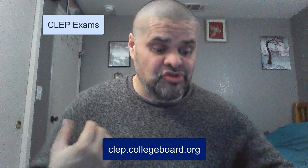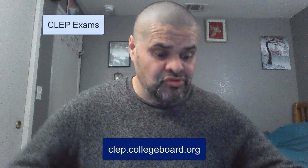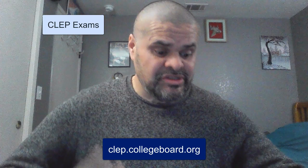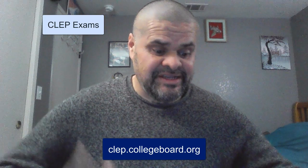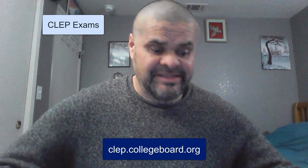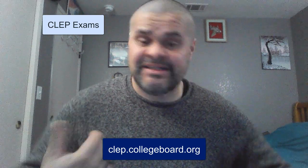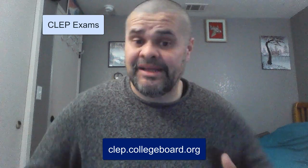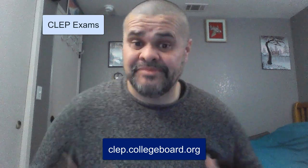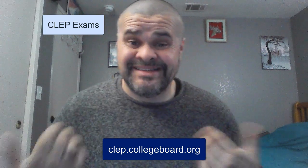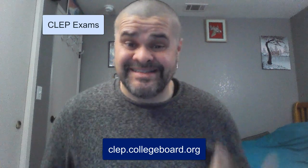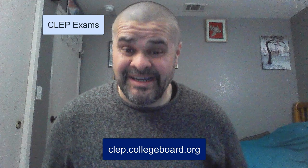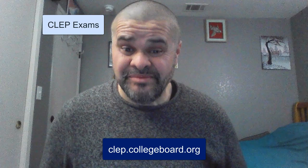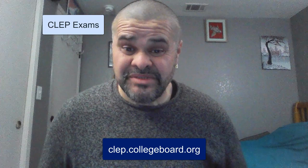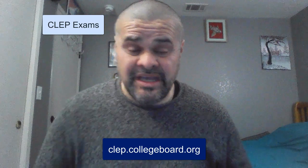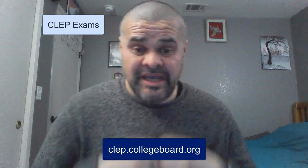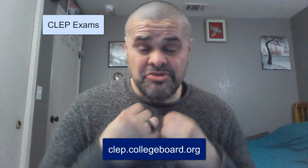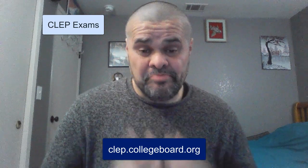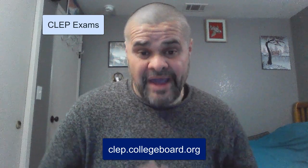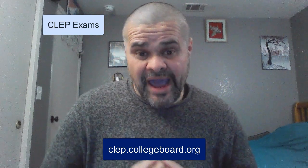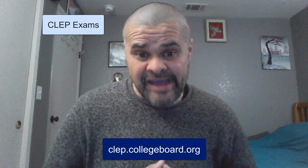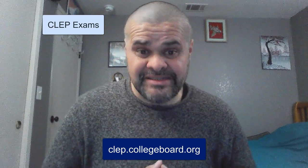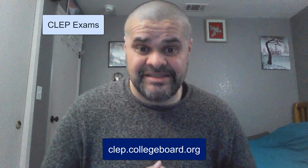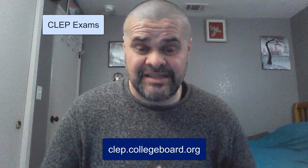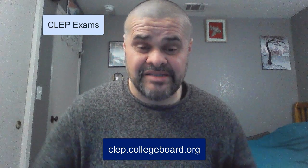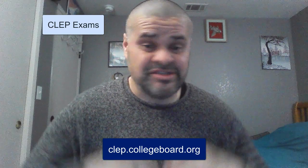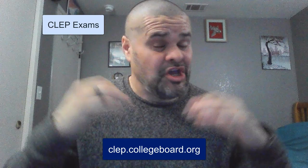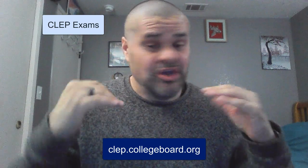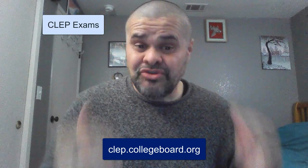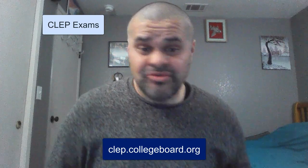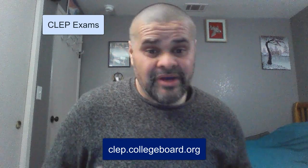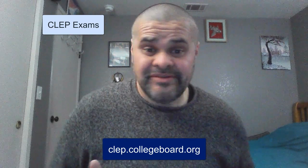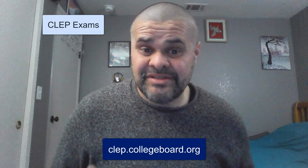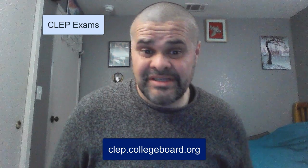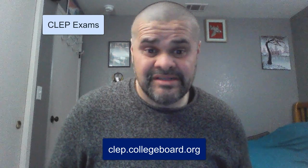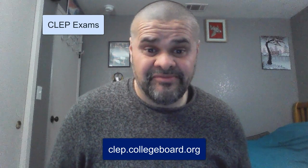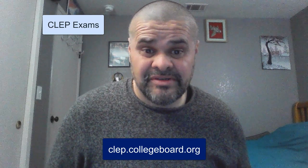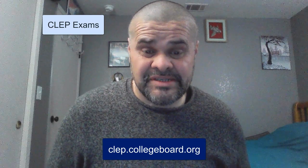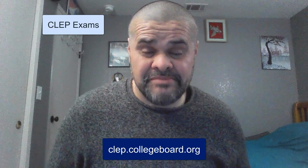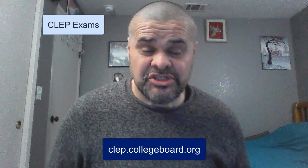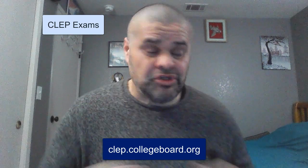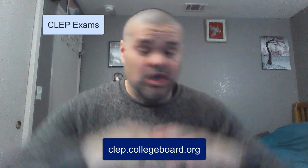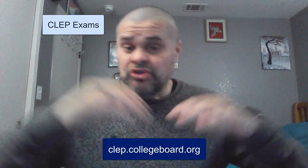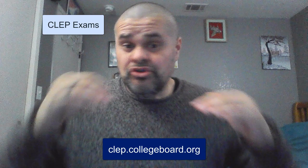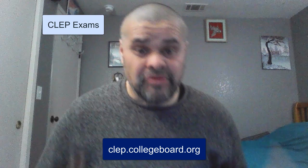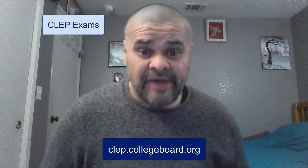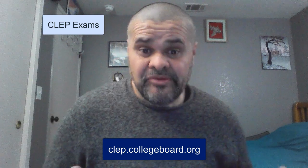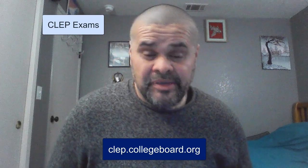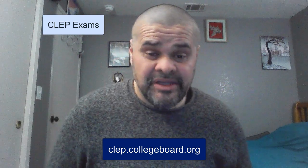do take these CLEP exams and you pass these classes, you don't have to sit for a semester. You don't have to pay the